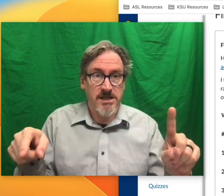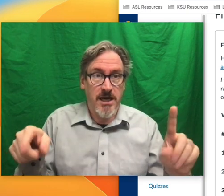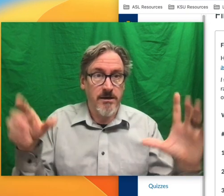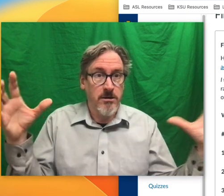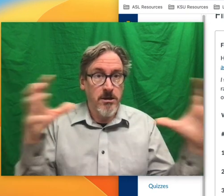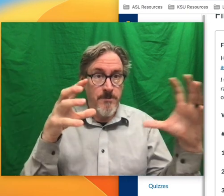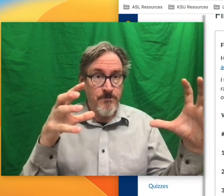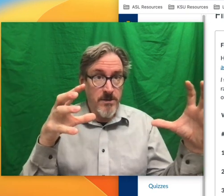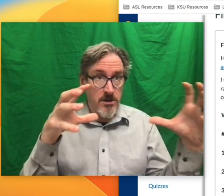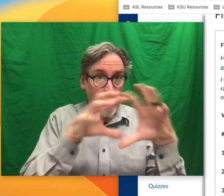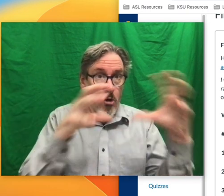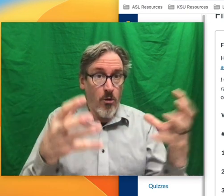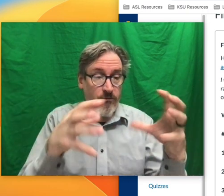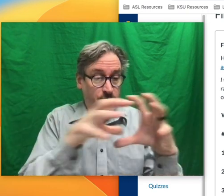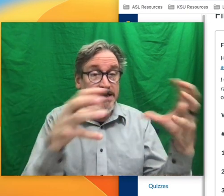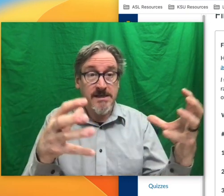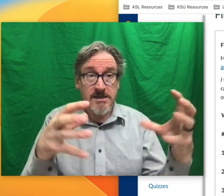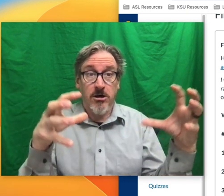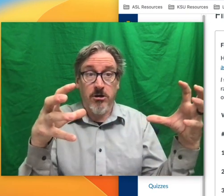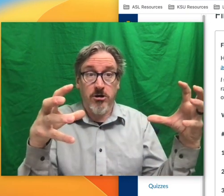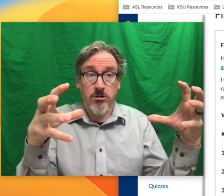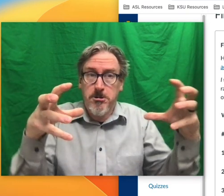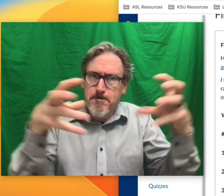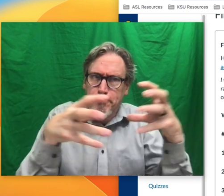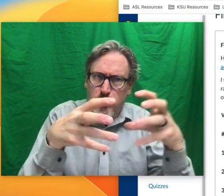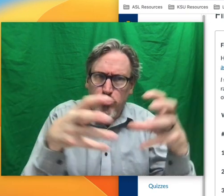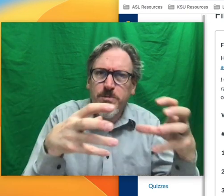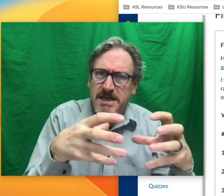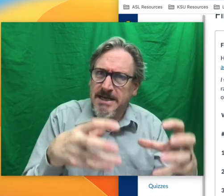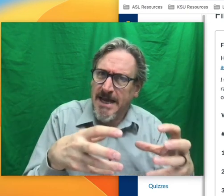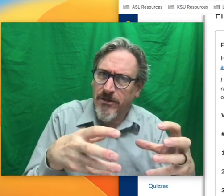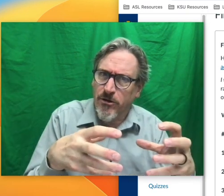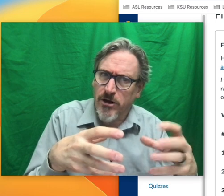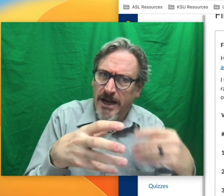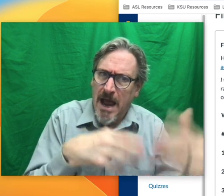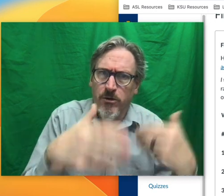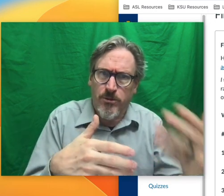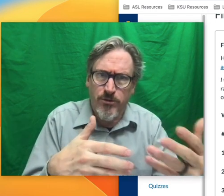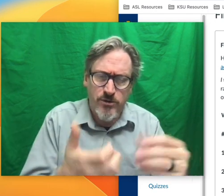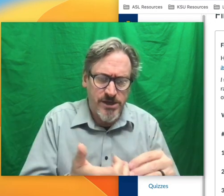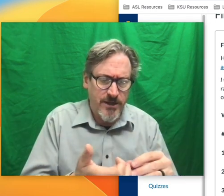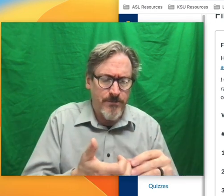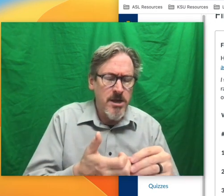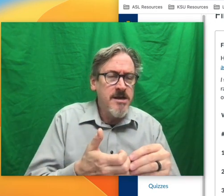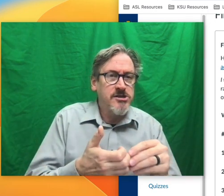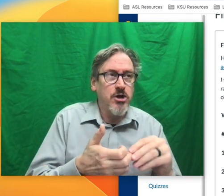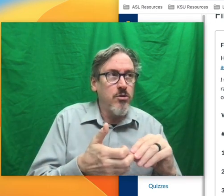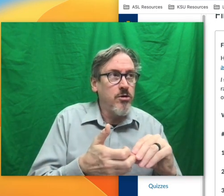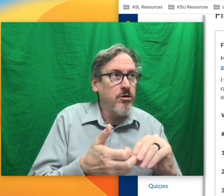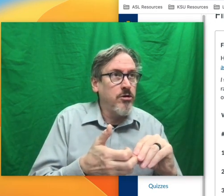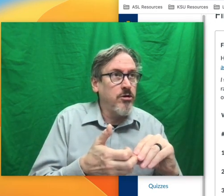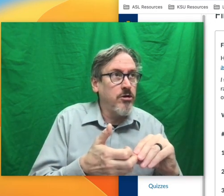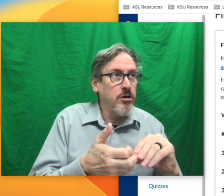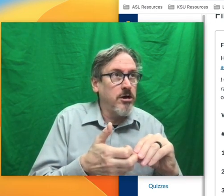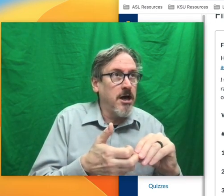another sign. Whole phrases are grouped together in how you're producing them.